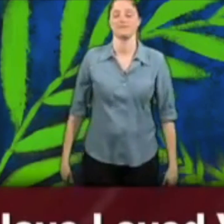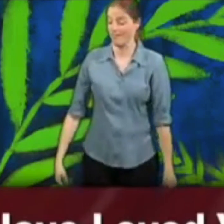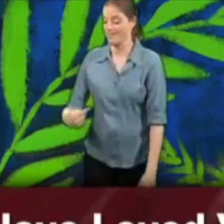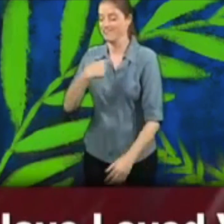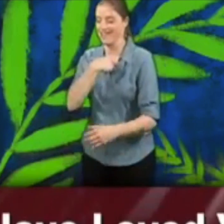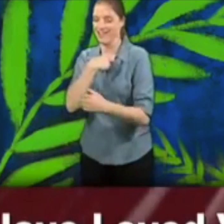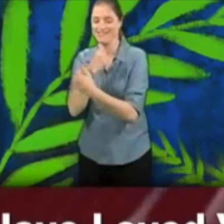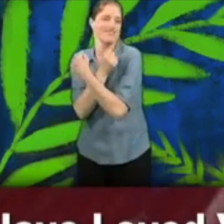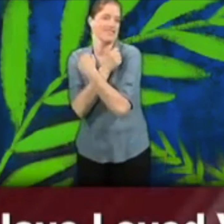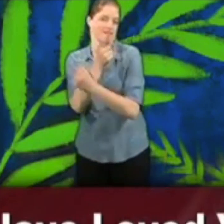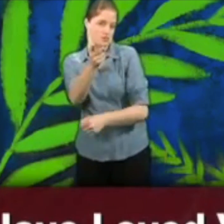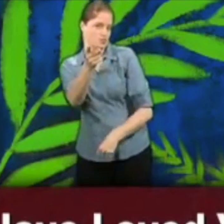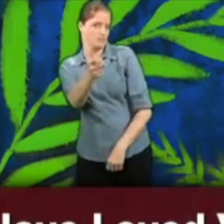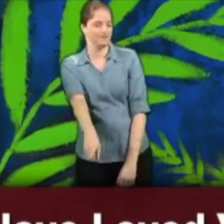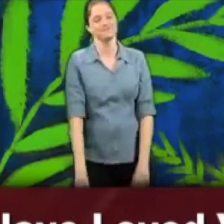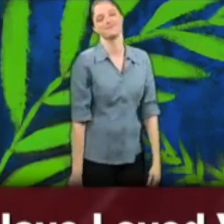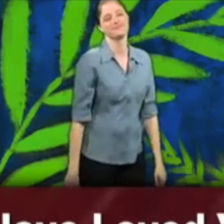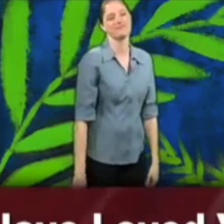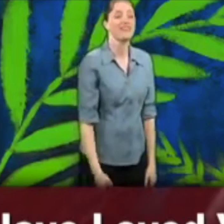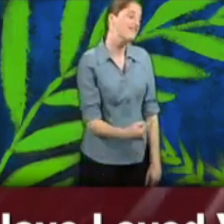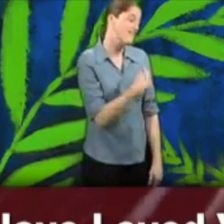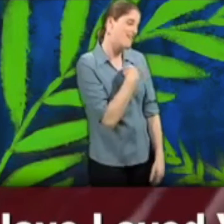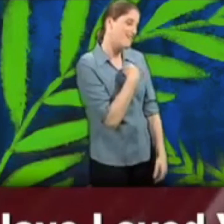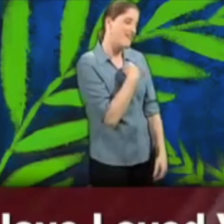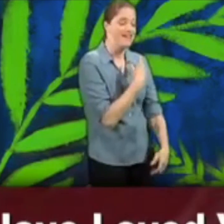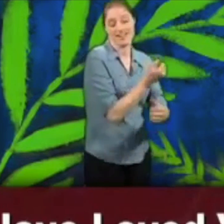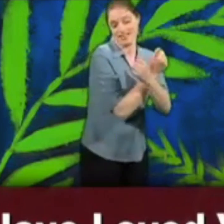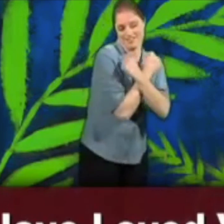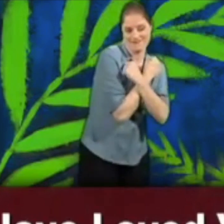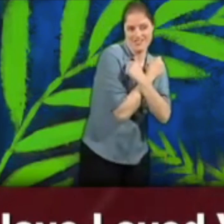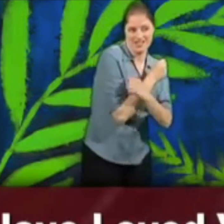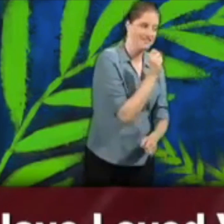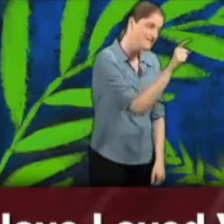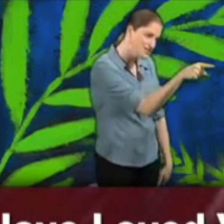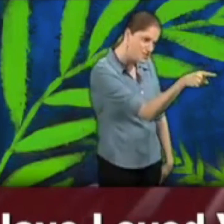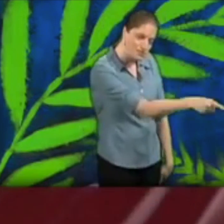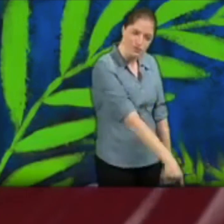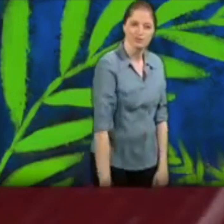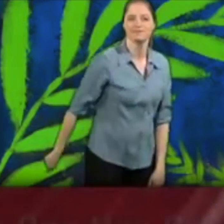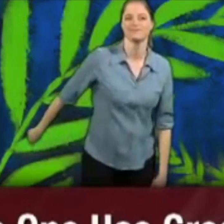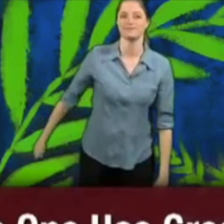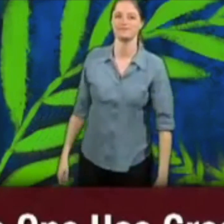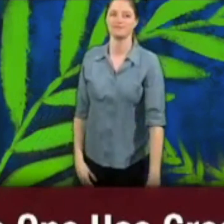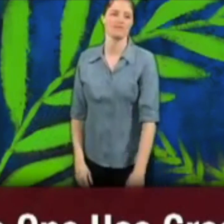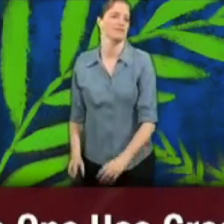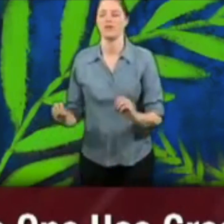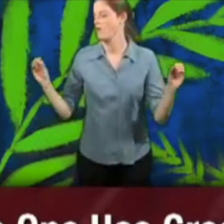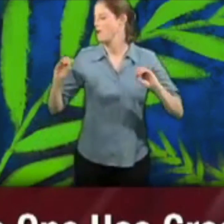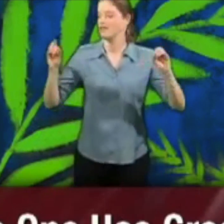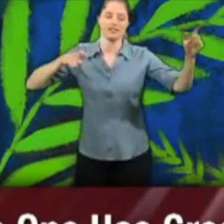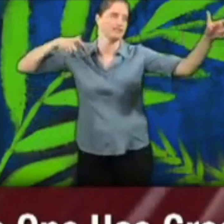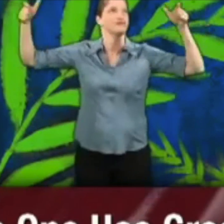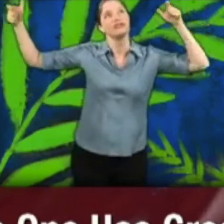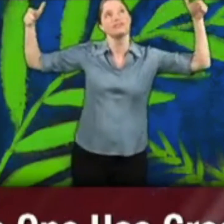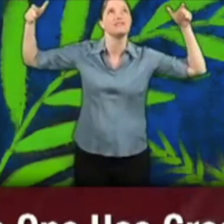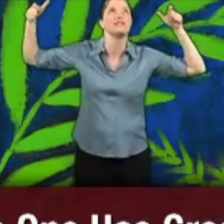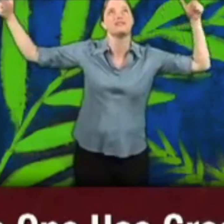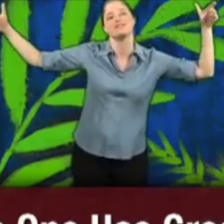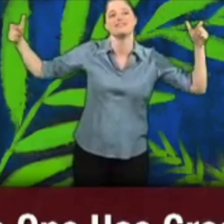I have loved you. As I have loved you. No one has greater